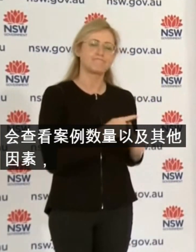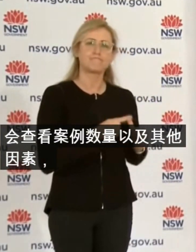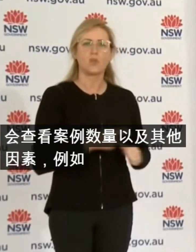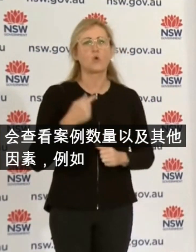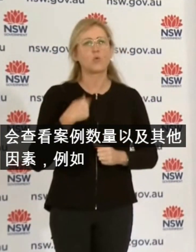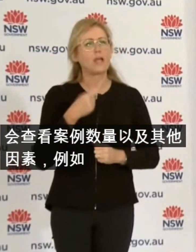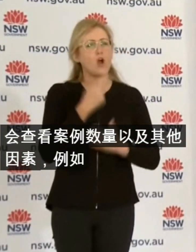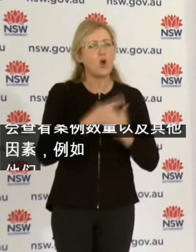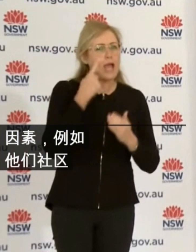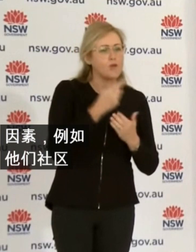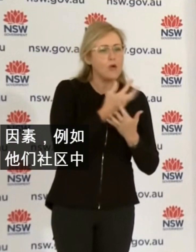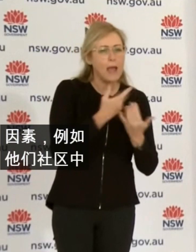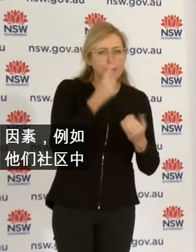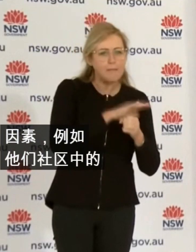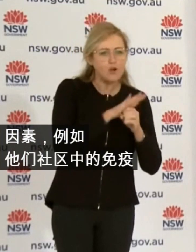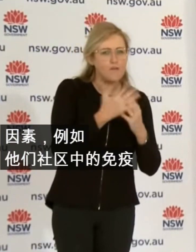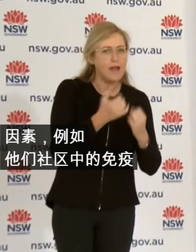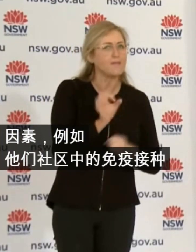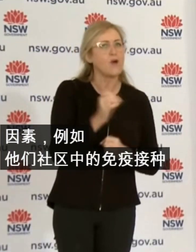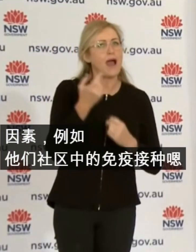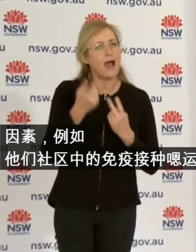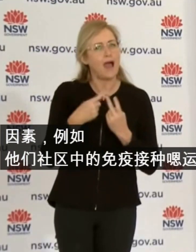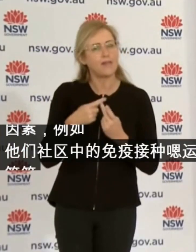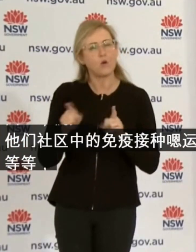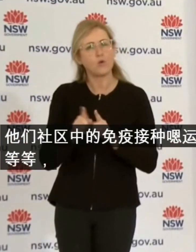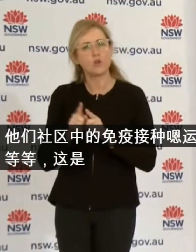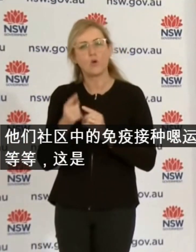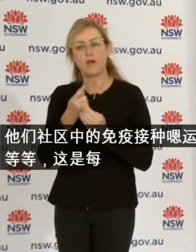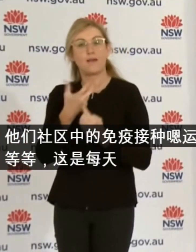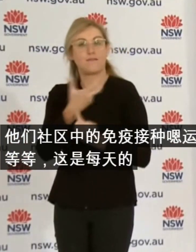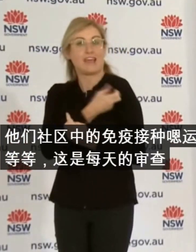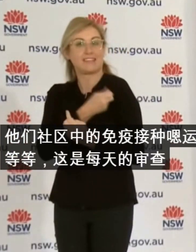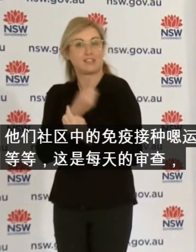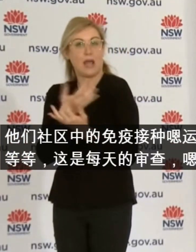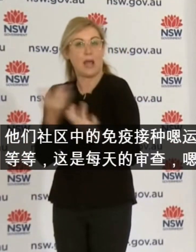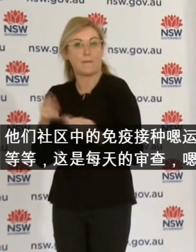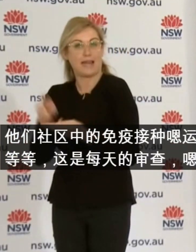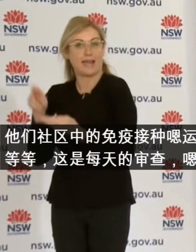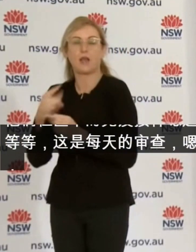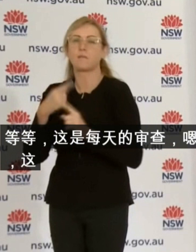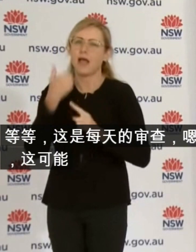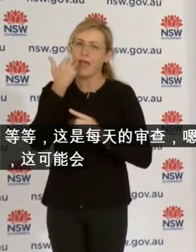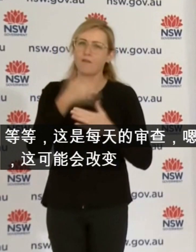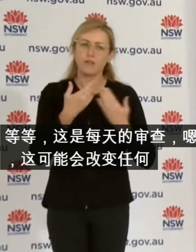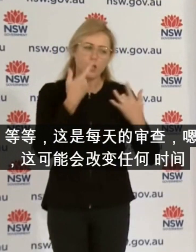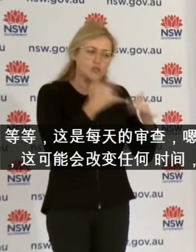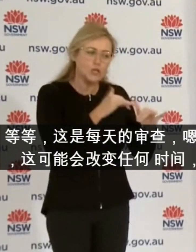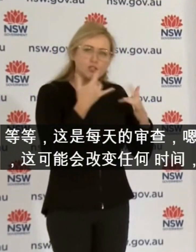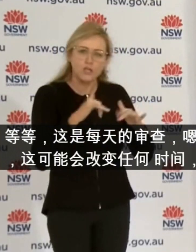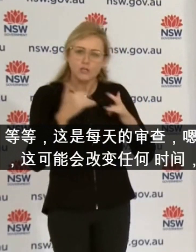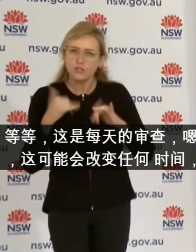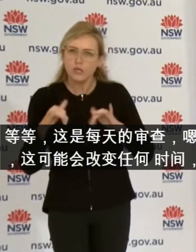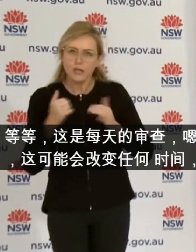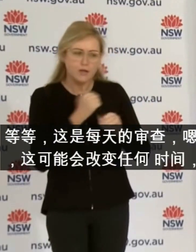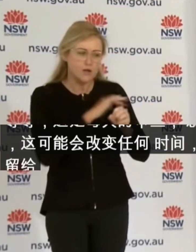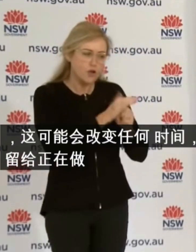immunisation, movements in the communities and so on. That's on a daily review, and that could change any time.